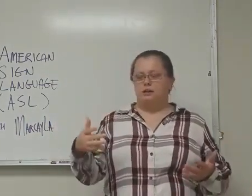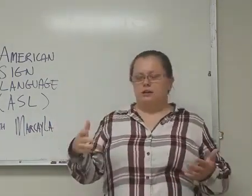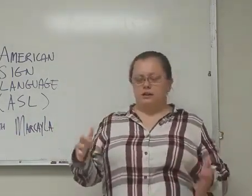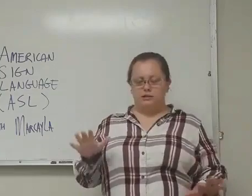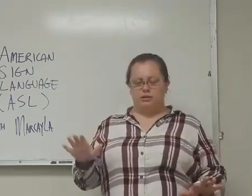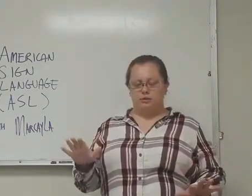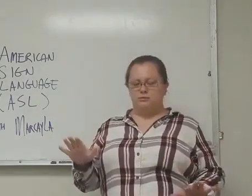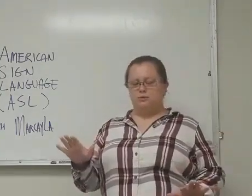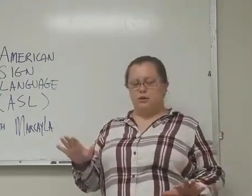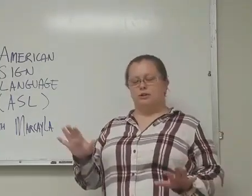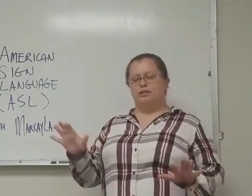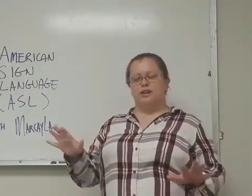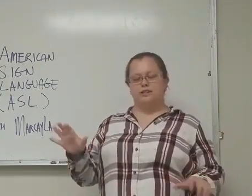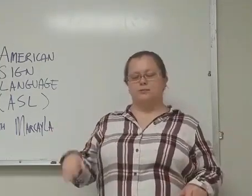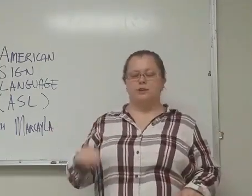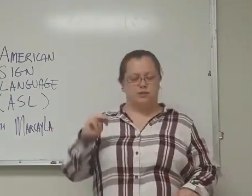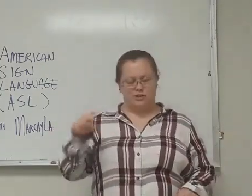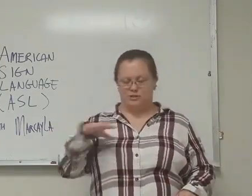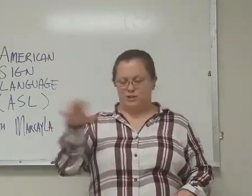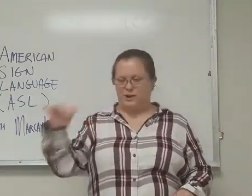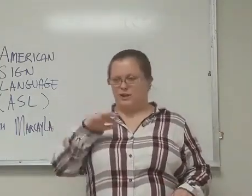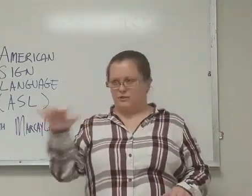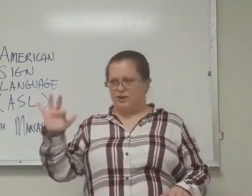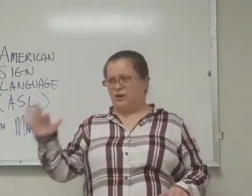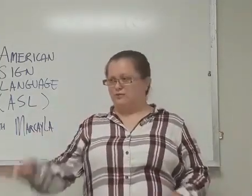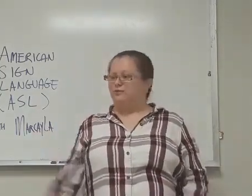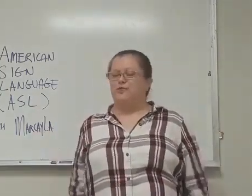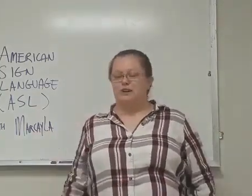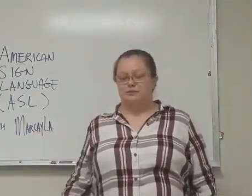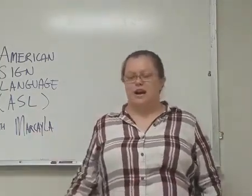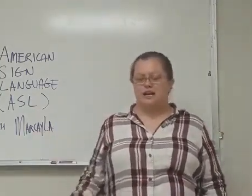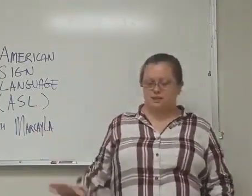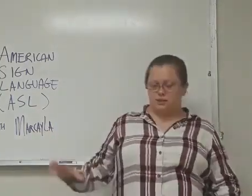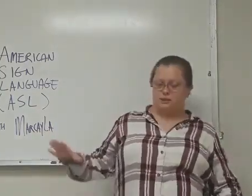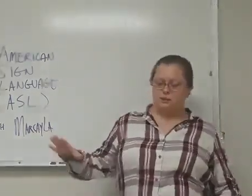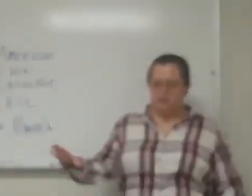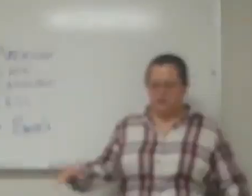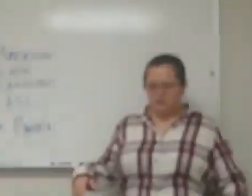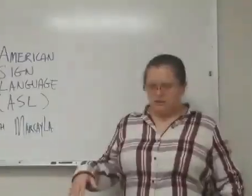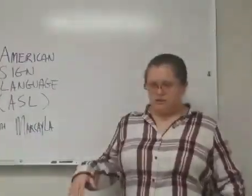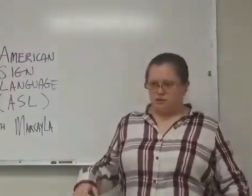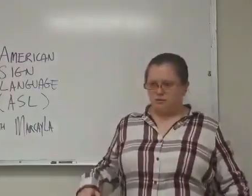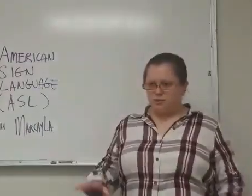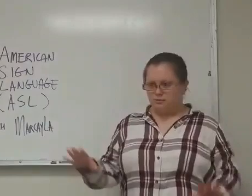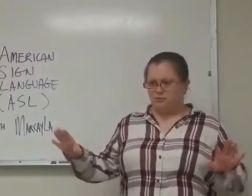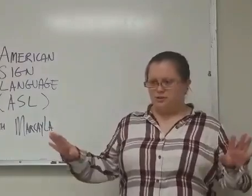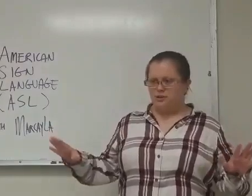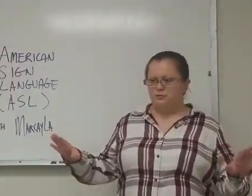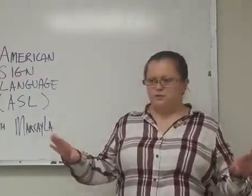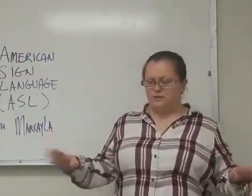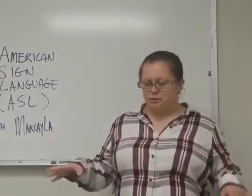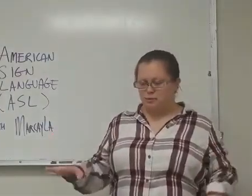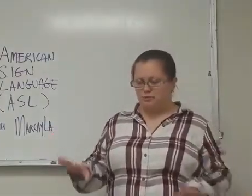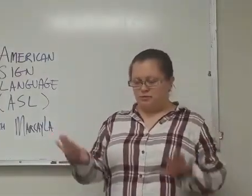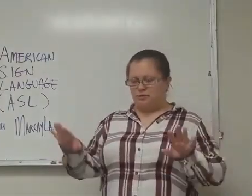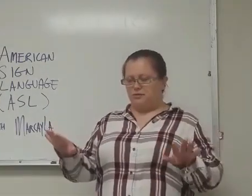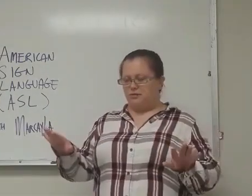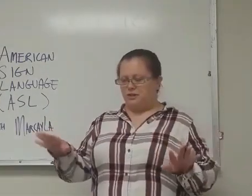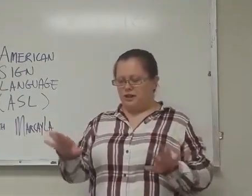I get a little overexcited sometimes and start spelling it very fast. So some deaf people think I